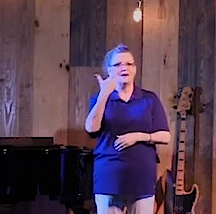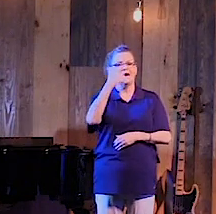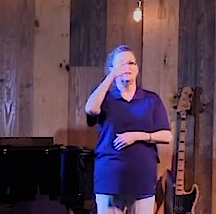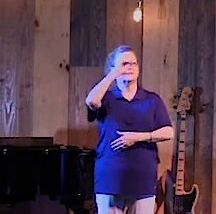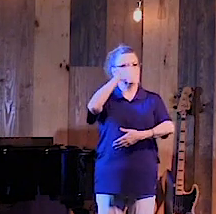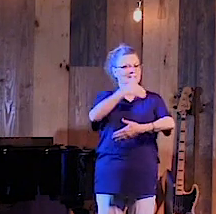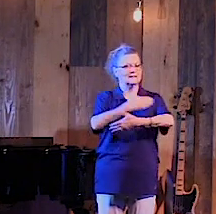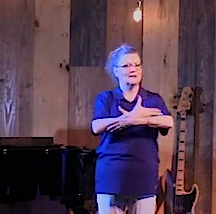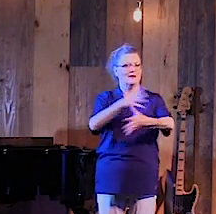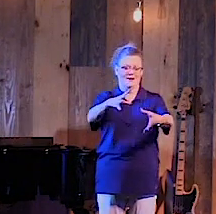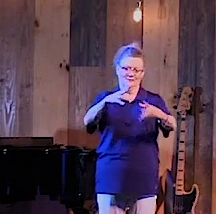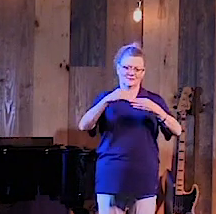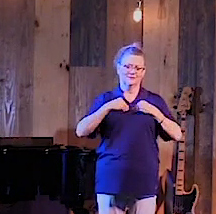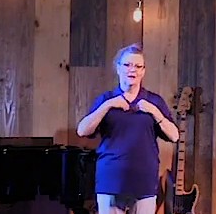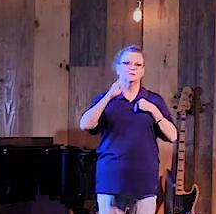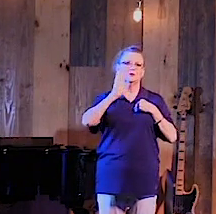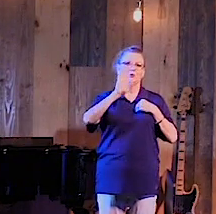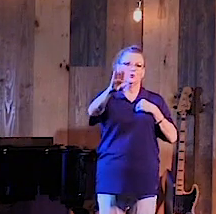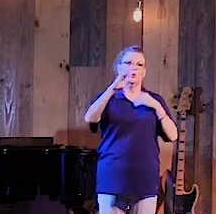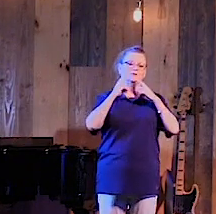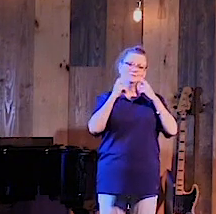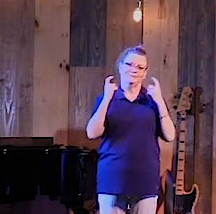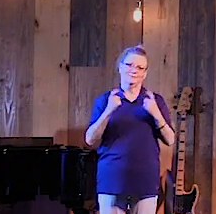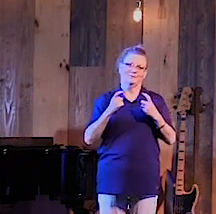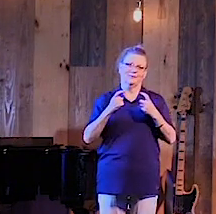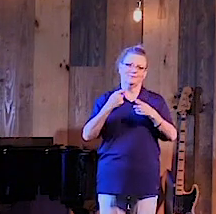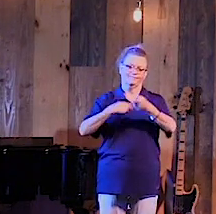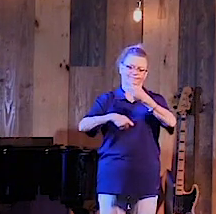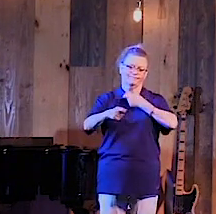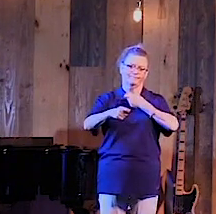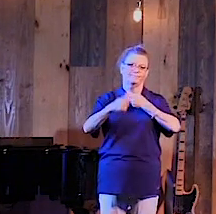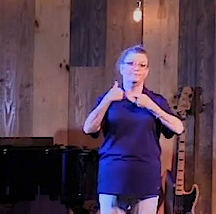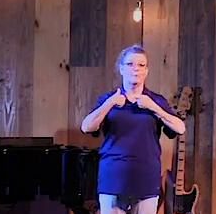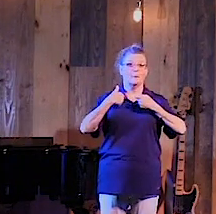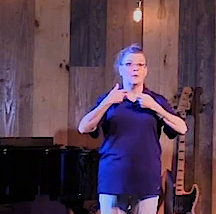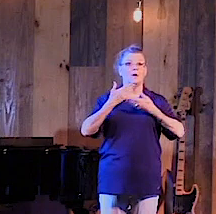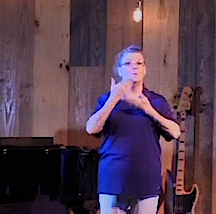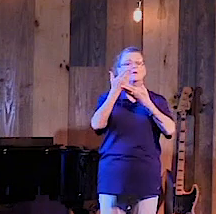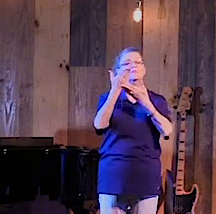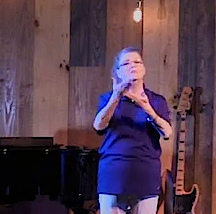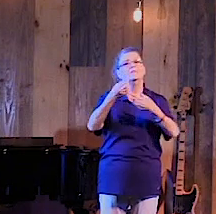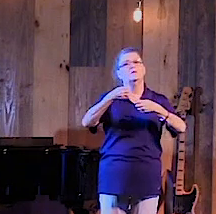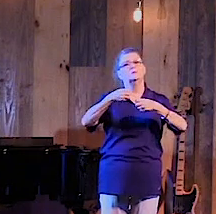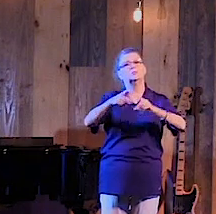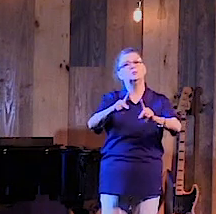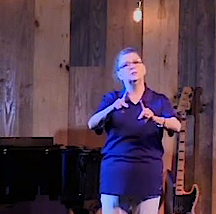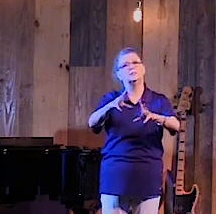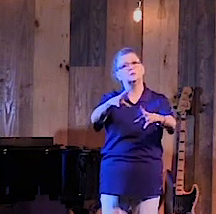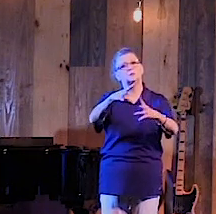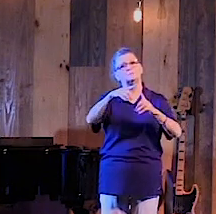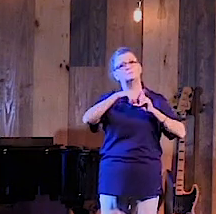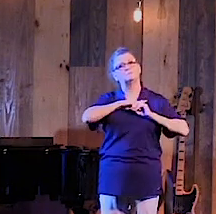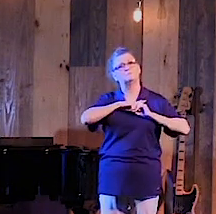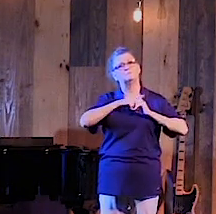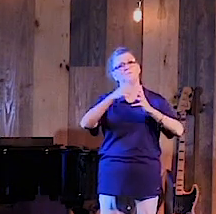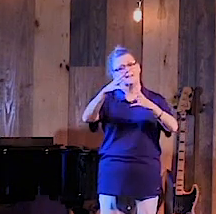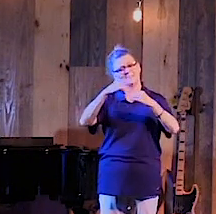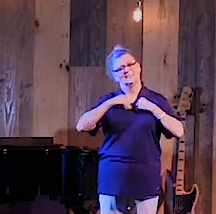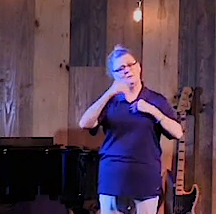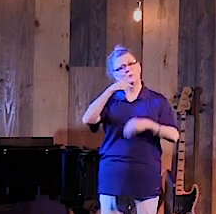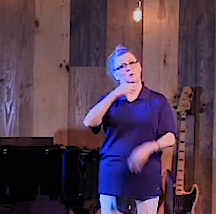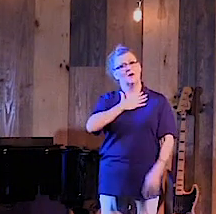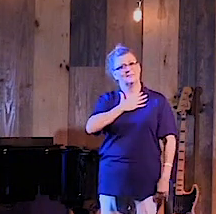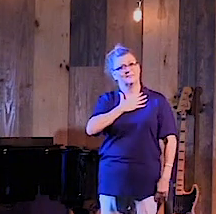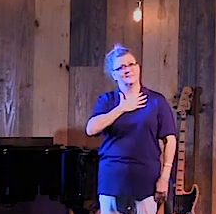your position of rebellion. I'm going to give you an opportunity in just a few moments to receive that kind of grace, but let's talk about two